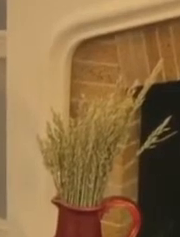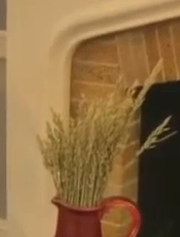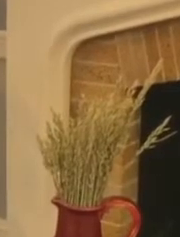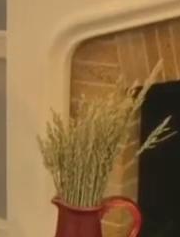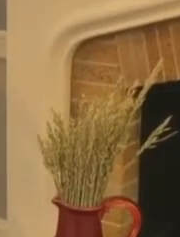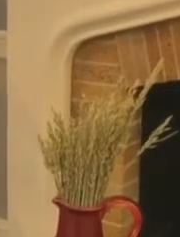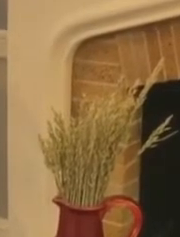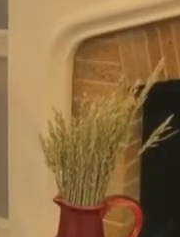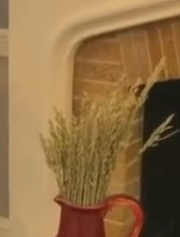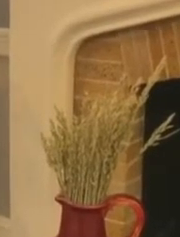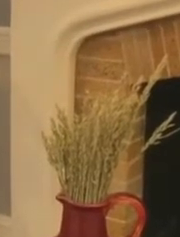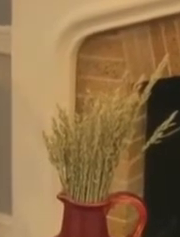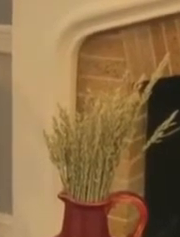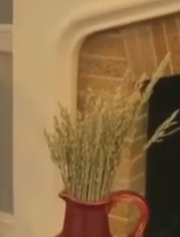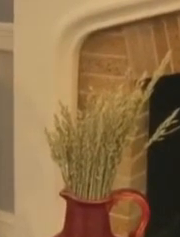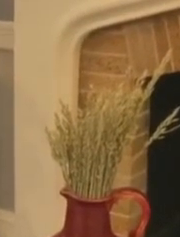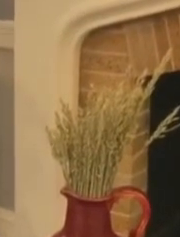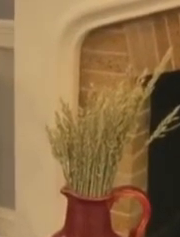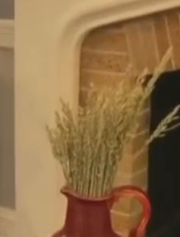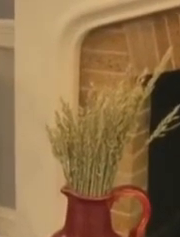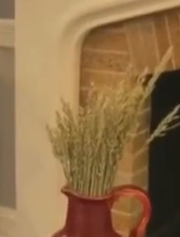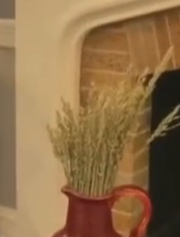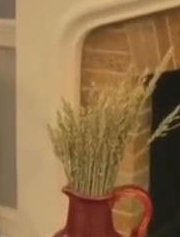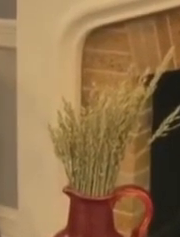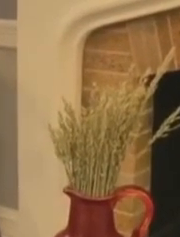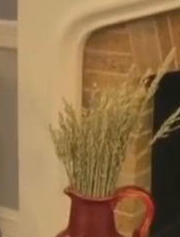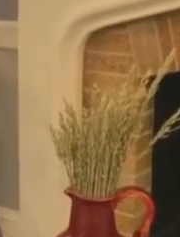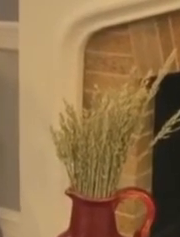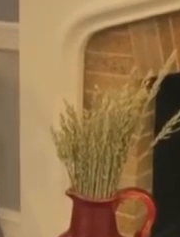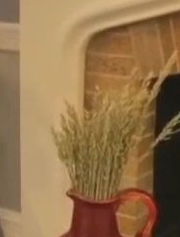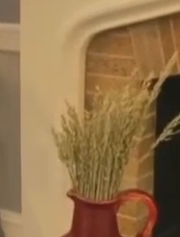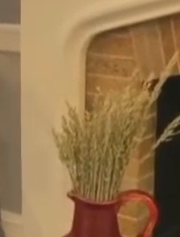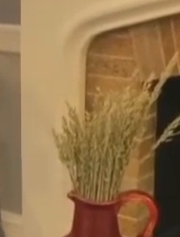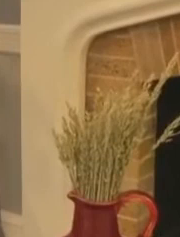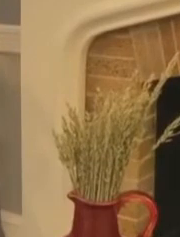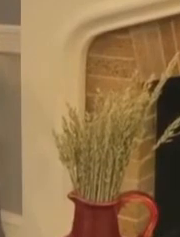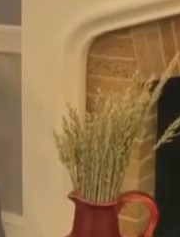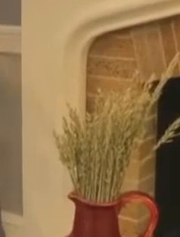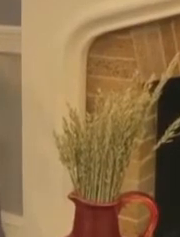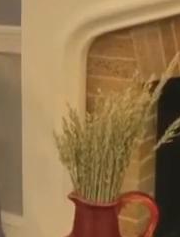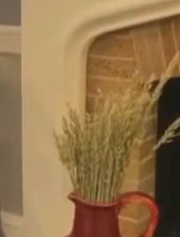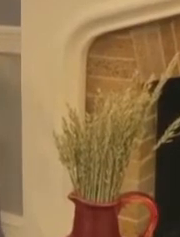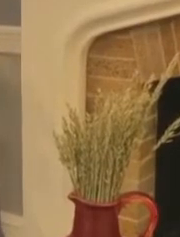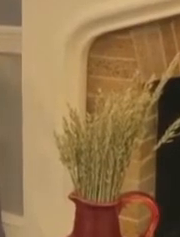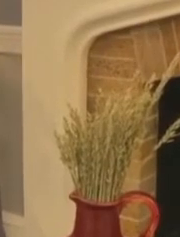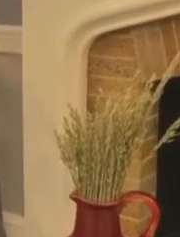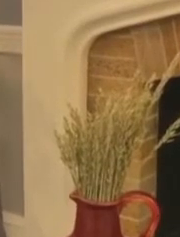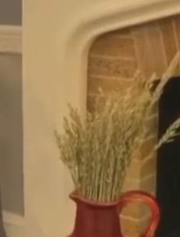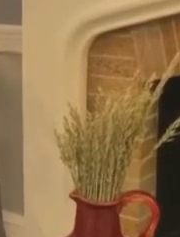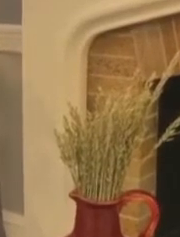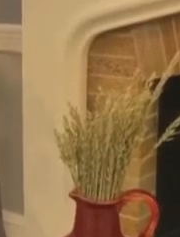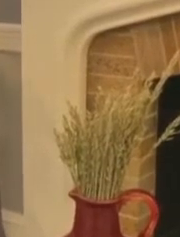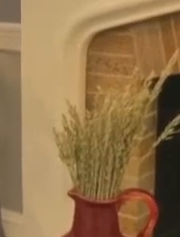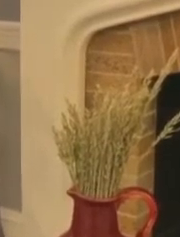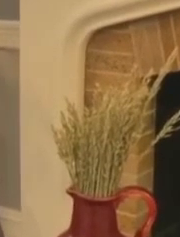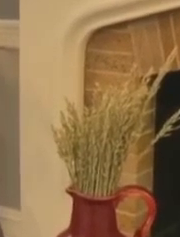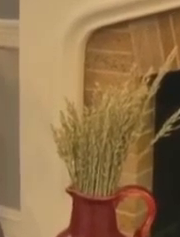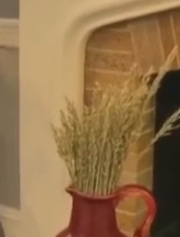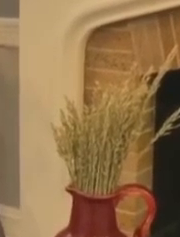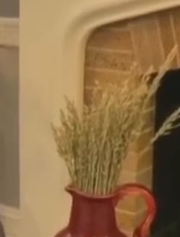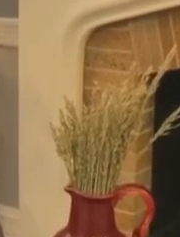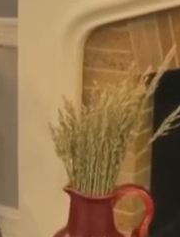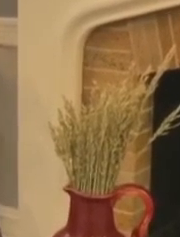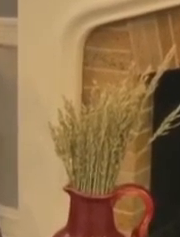our Democratic Republic and the freedoms we enjoy. We celebrate our Constitution and civil rights guaranteed by the Bill of